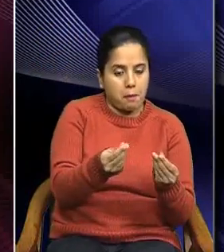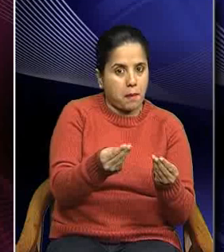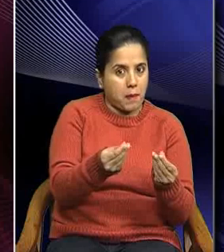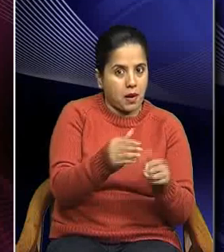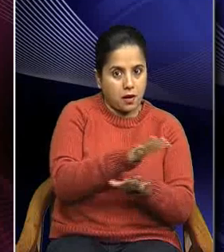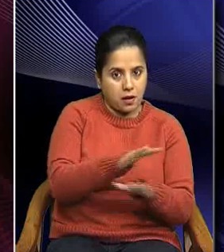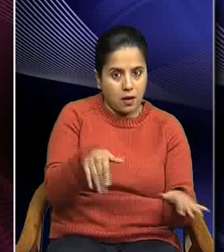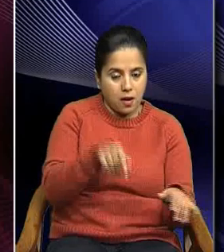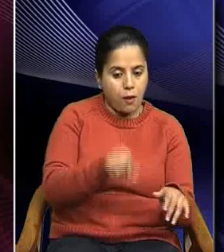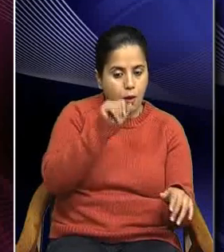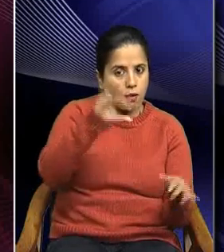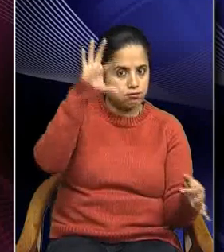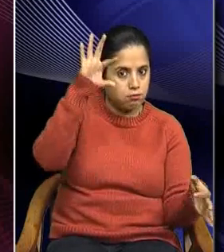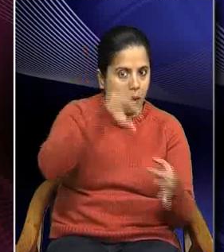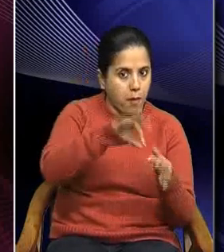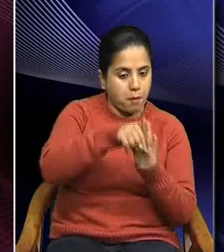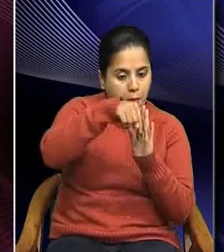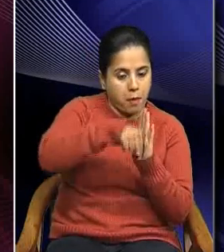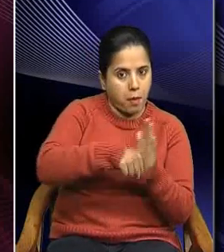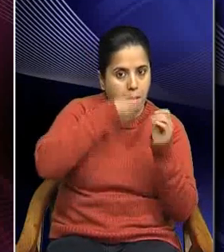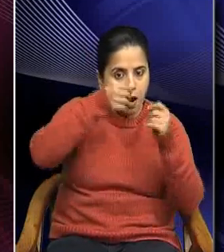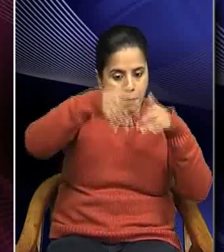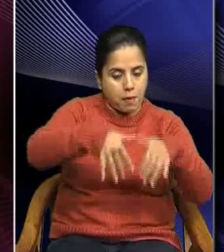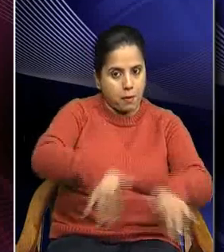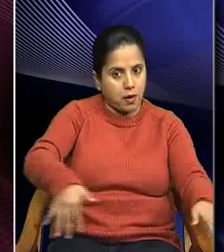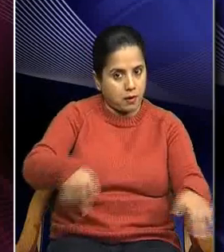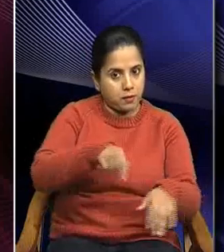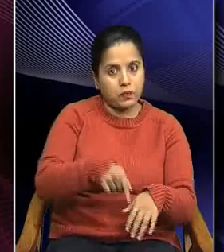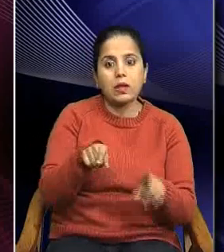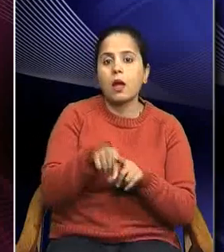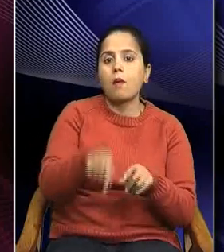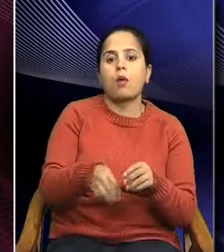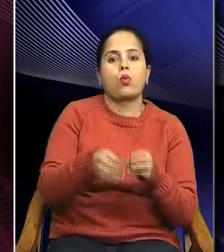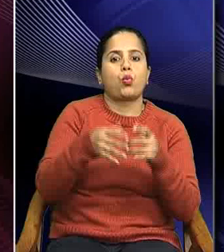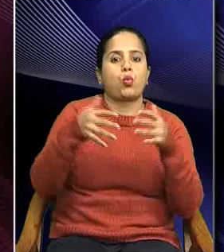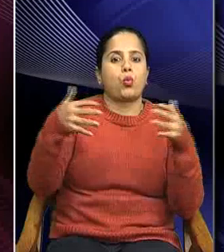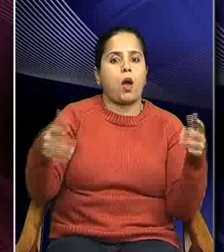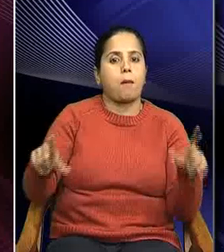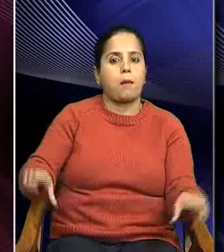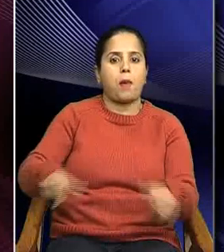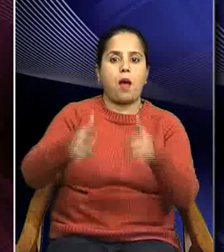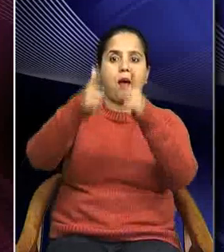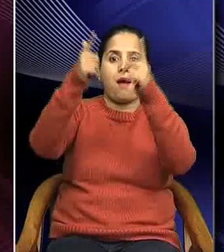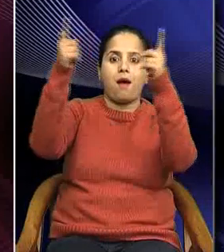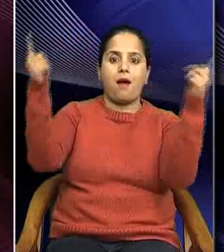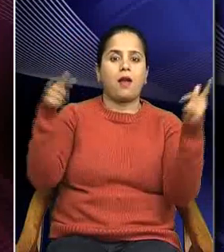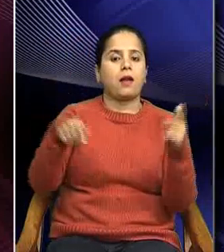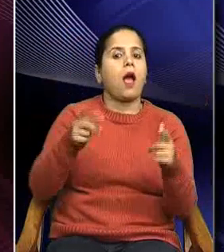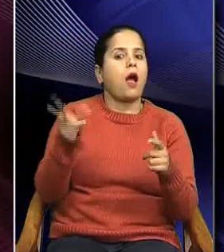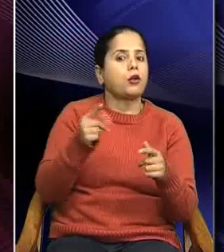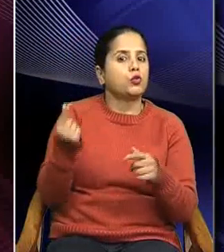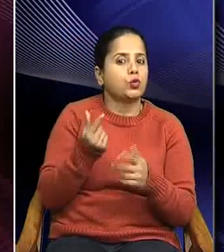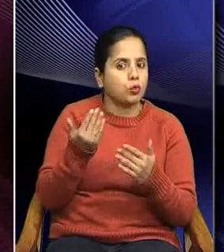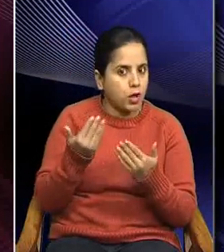through channels, and then this is how something grows as plant, which is again consumed. Now,